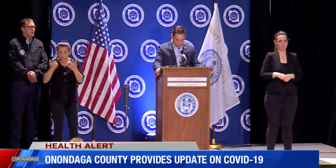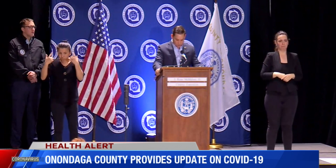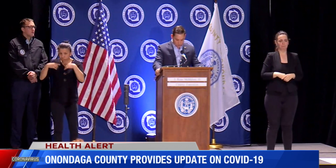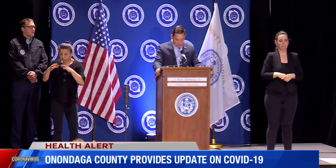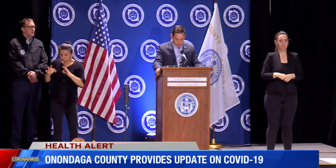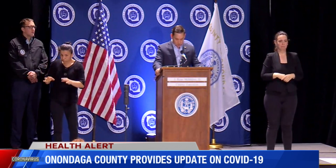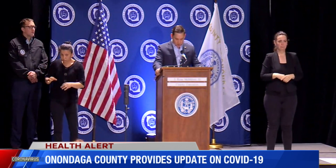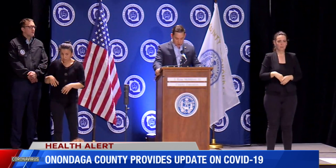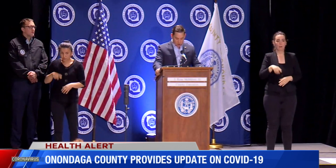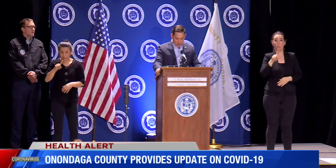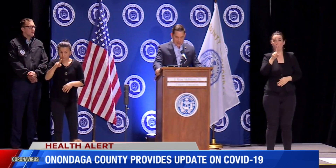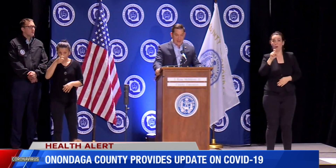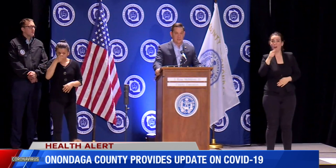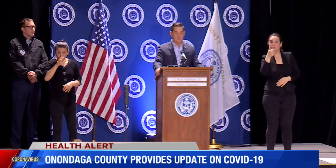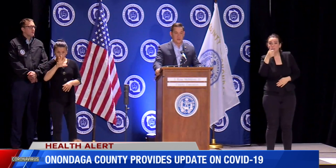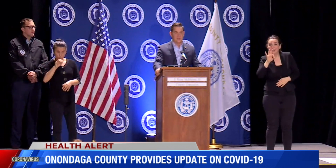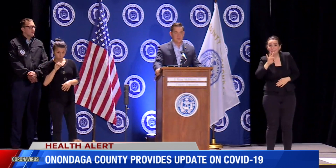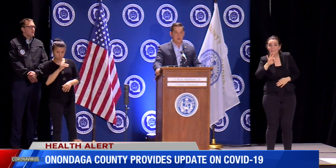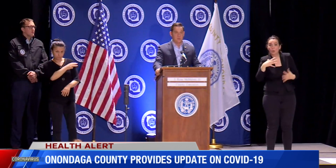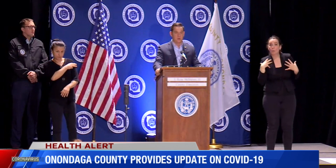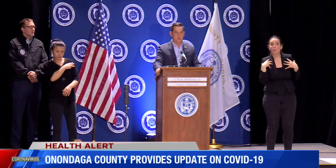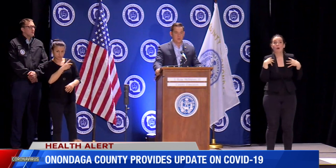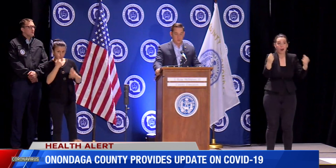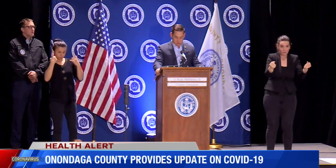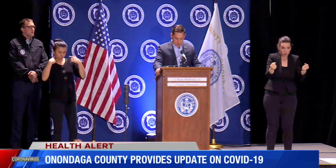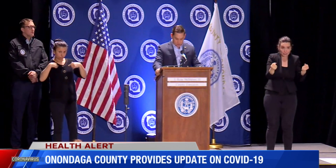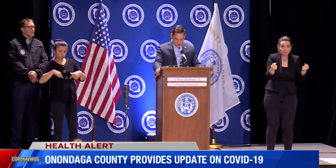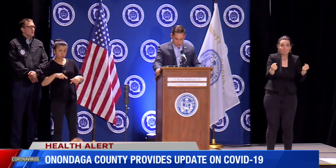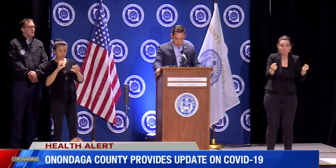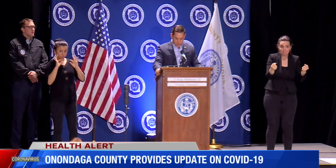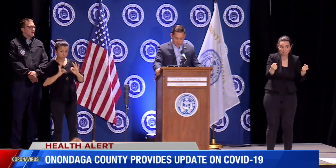isolation. So our current active case number